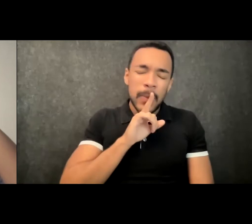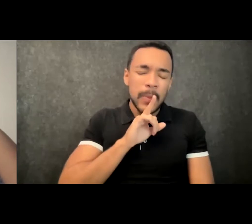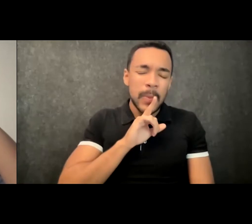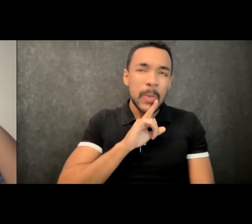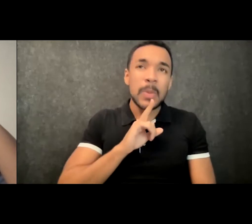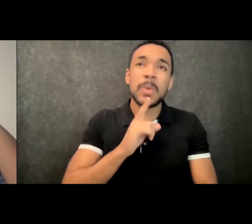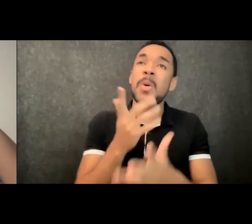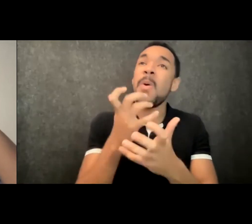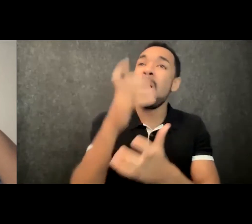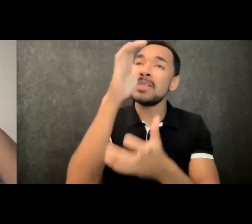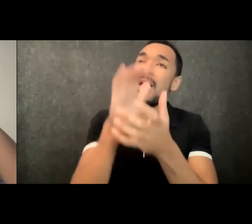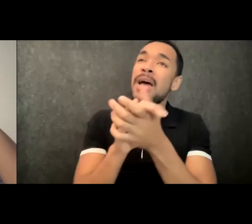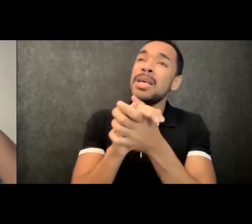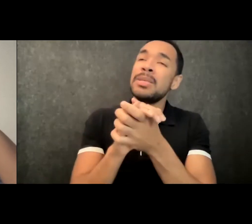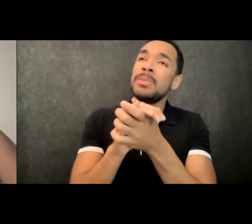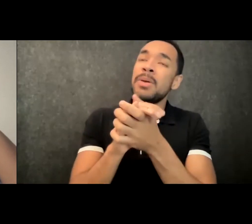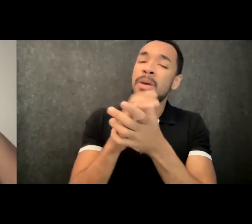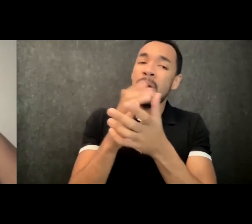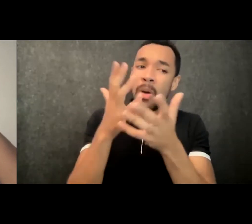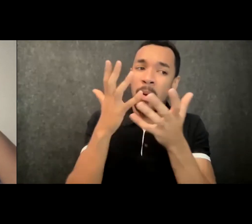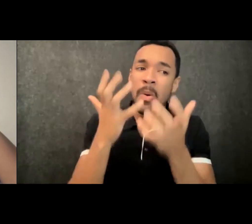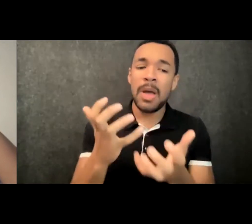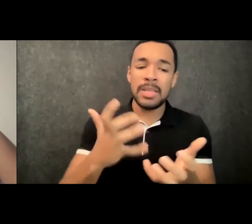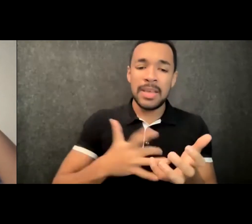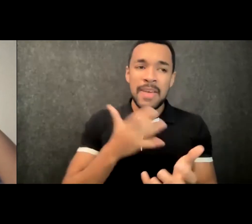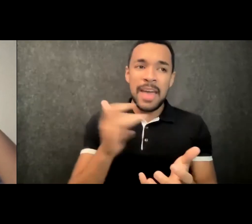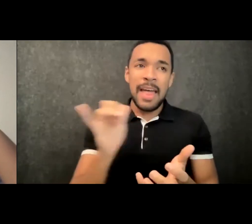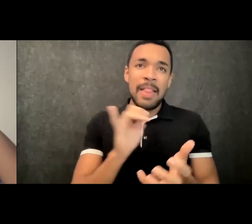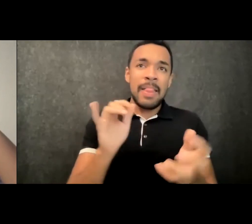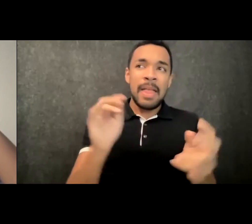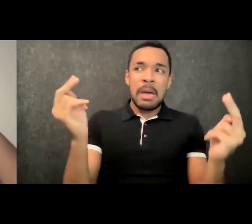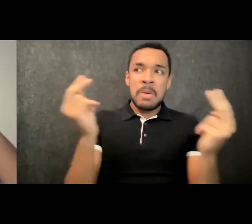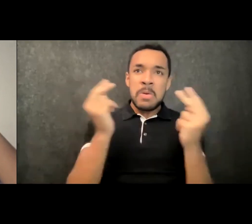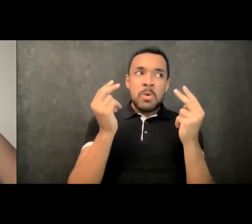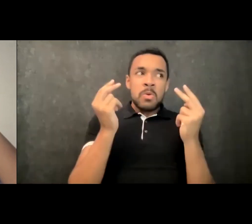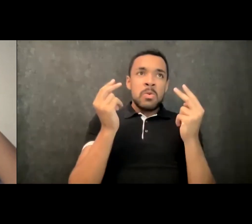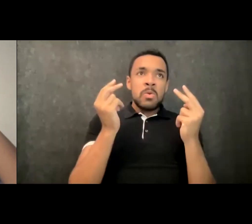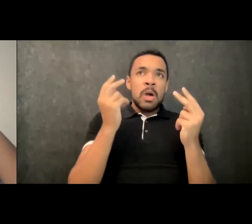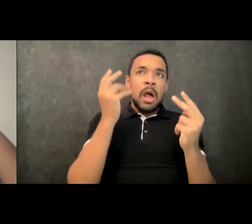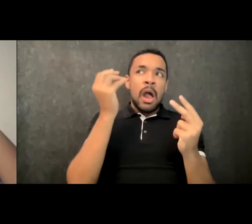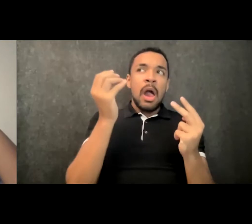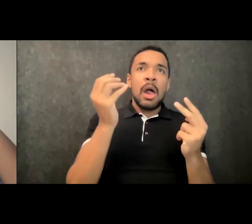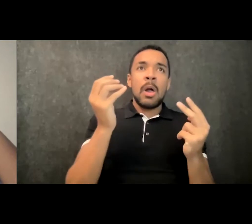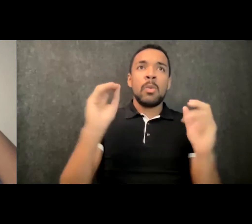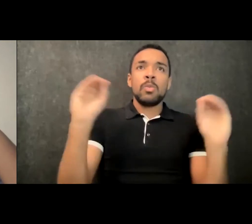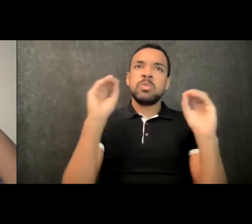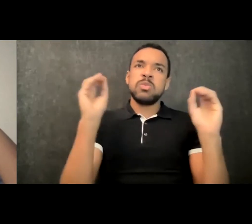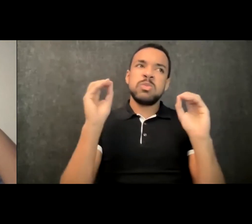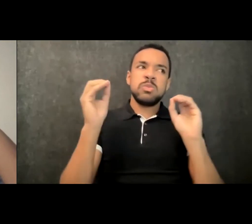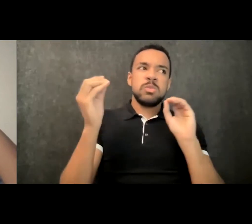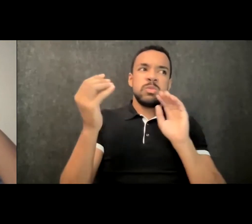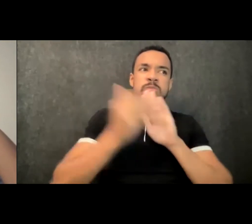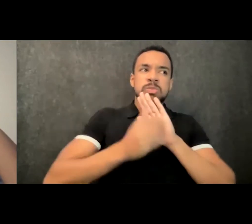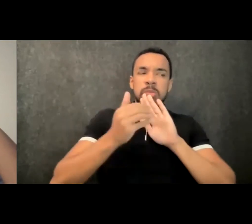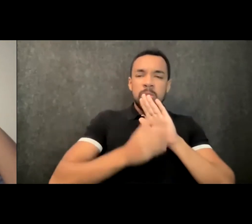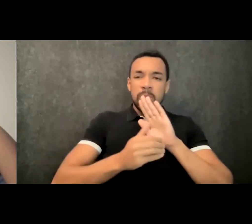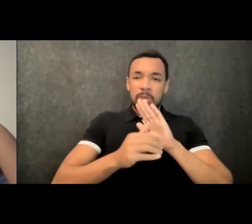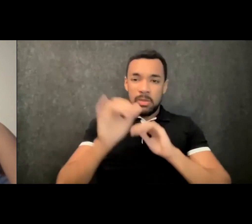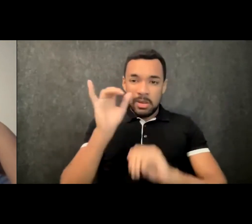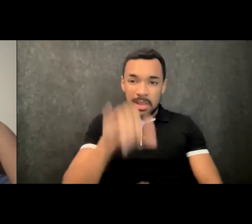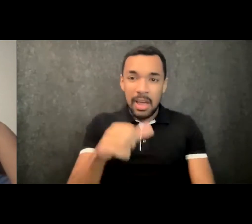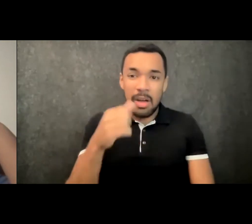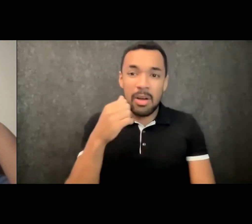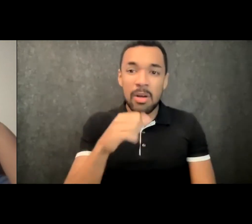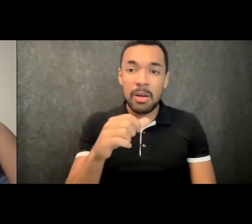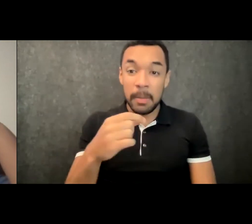wants assurance that walking in public will not lead to harassment. Is that girl me? I could